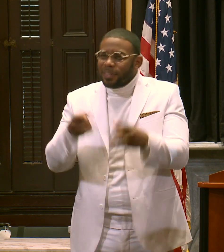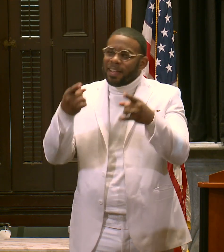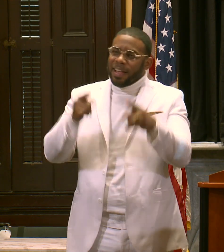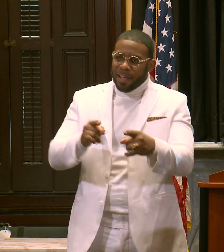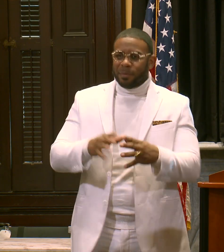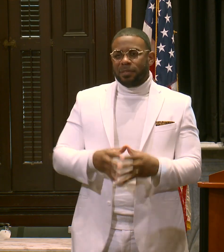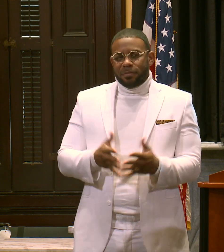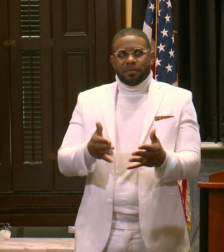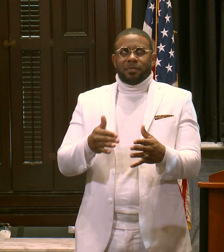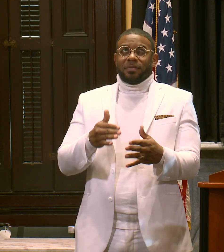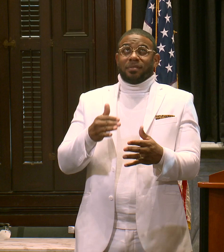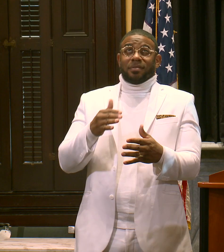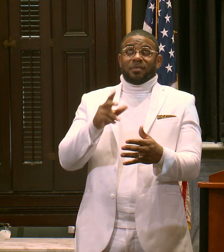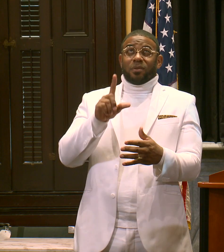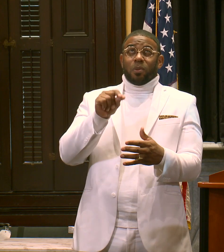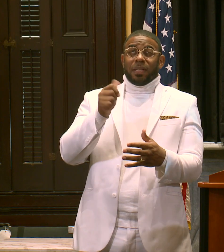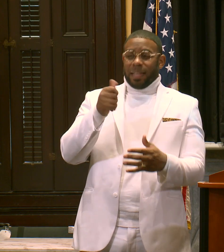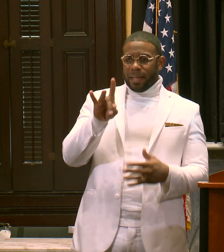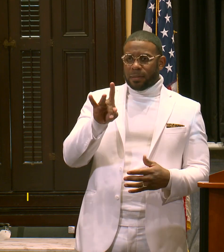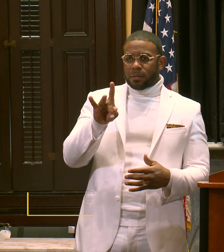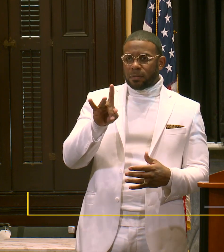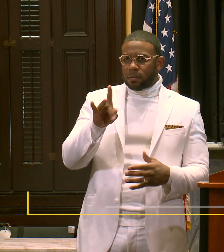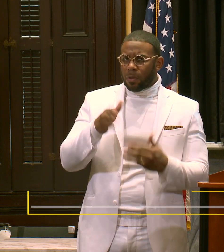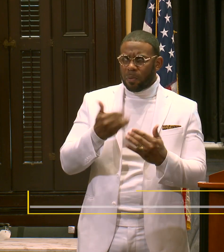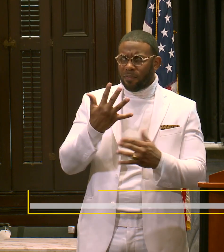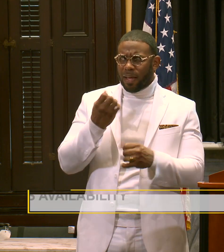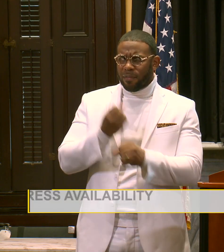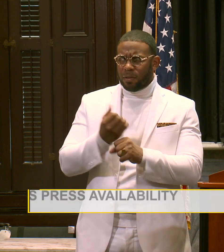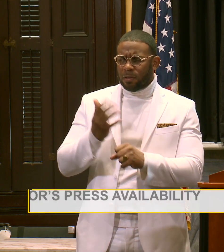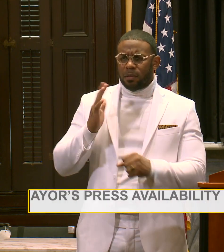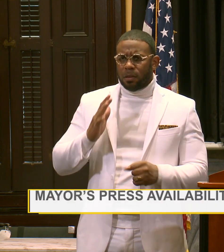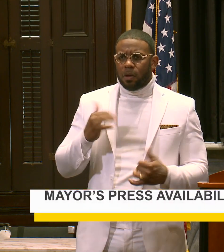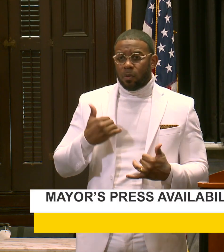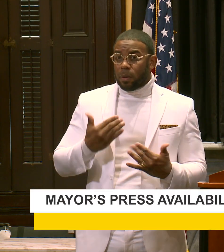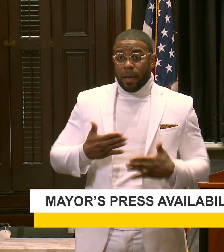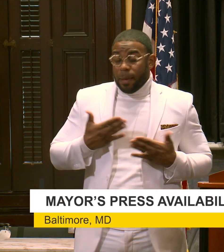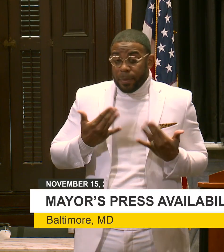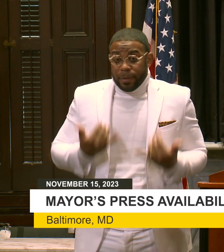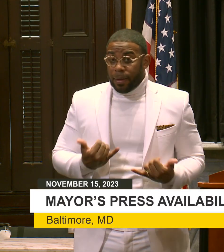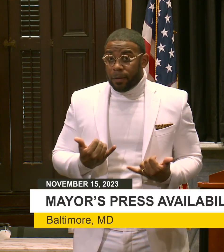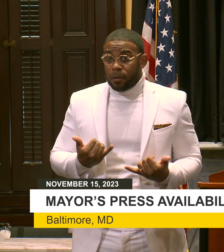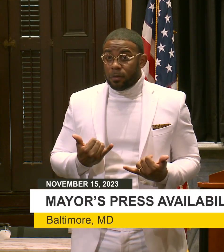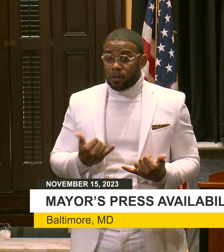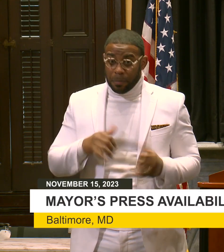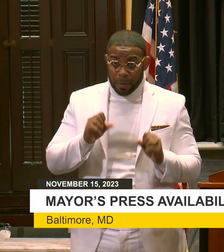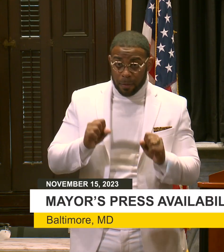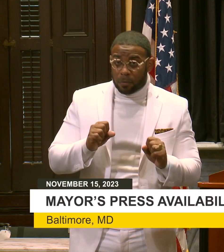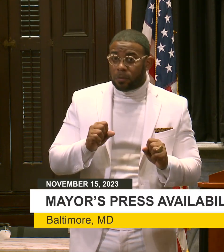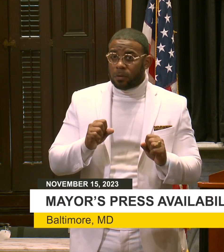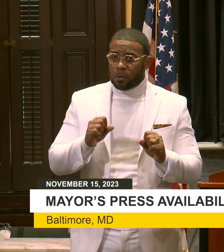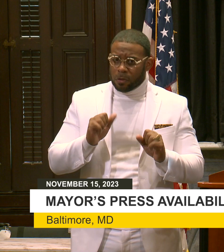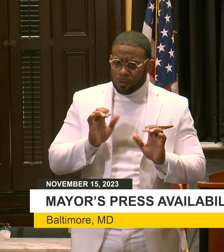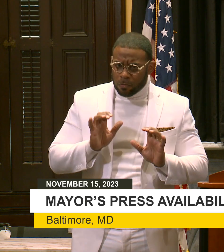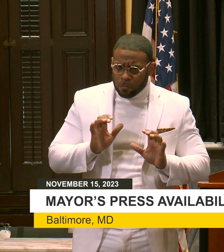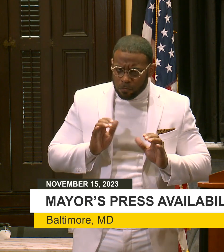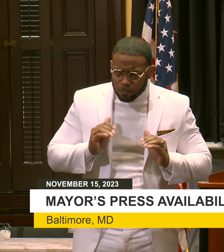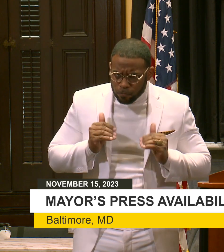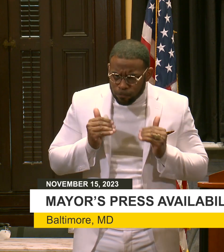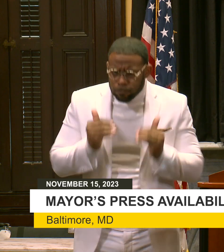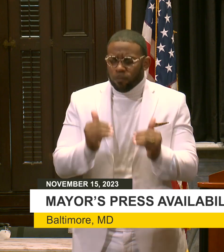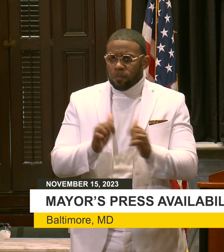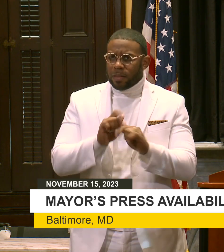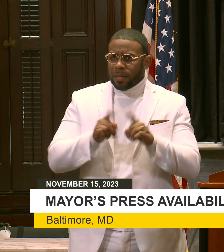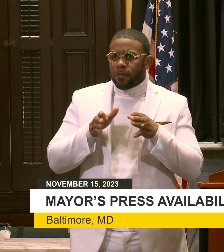happened in 2018, almost 5 years ago, and we're happy now to be able to push things in